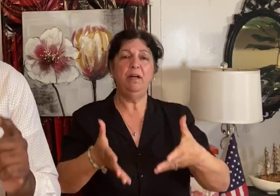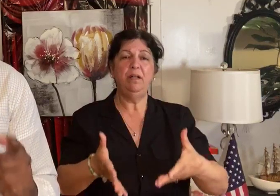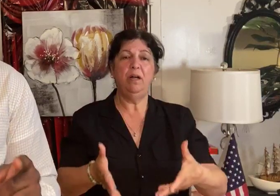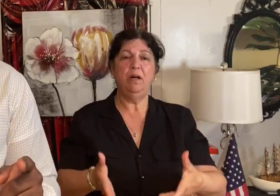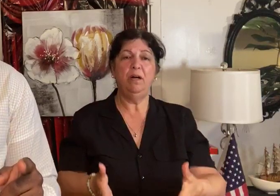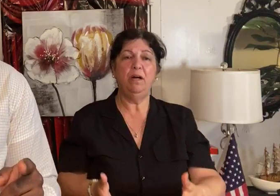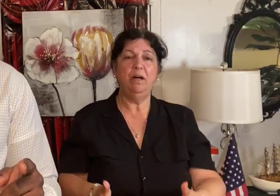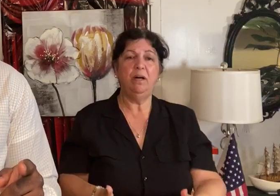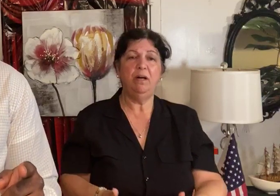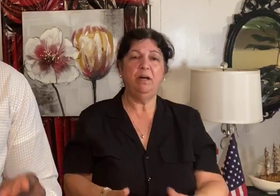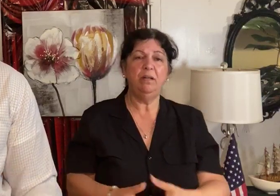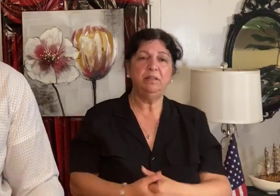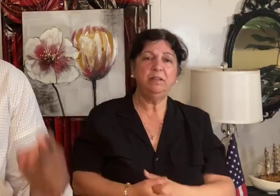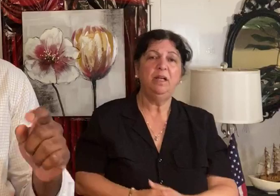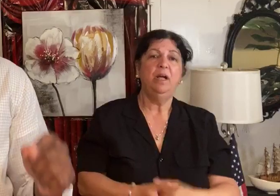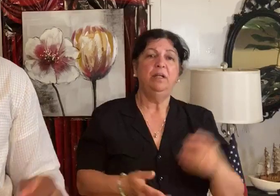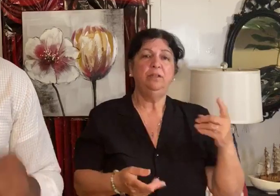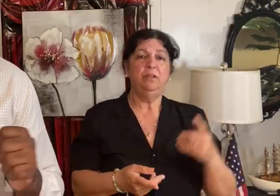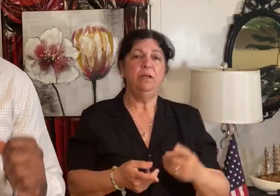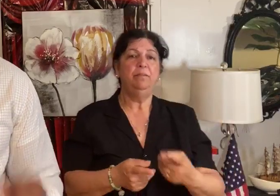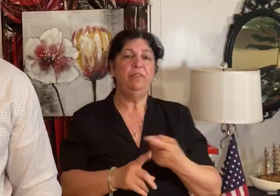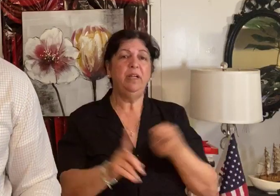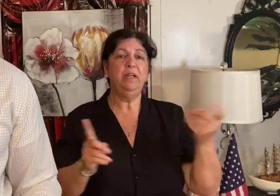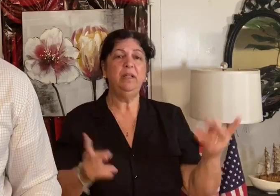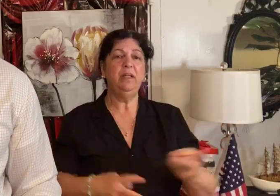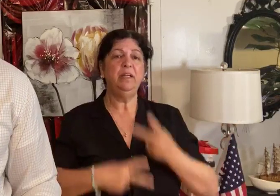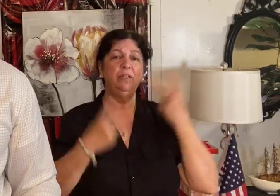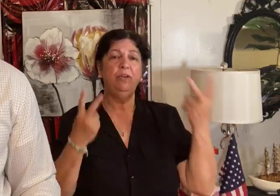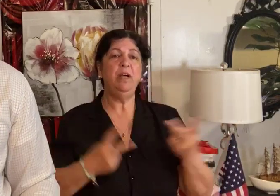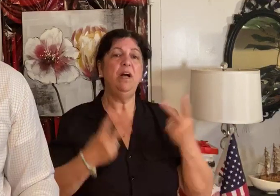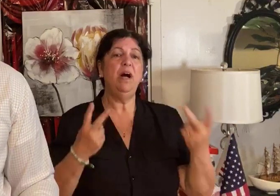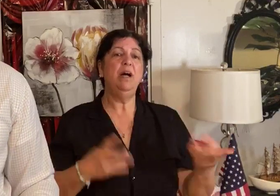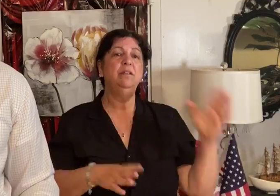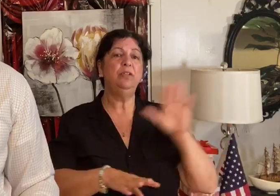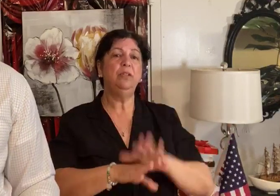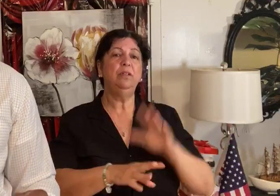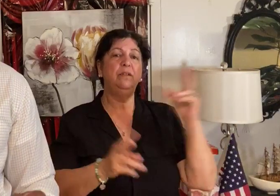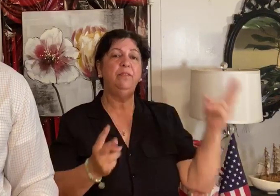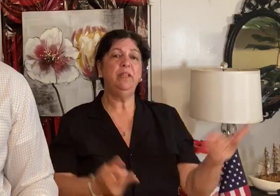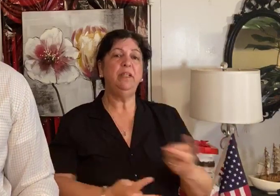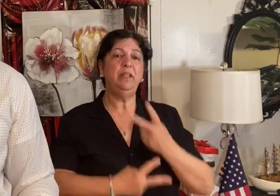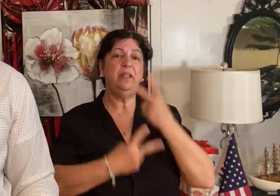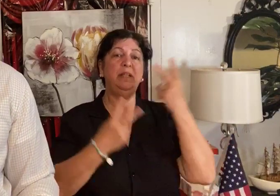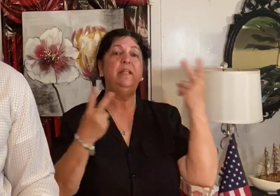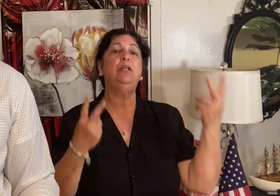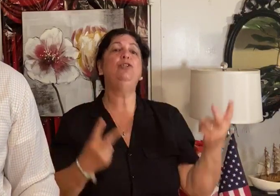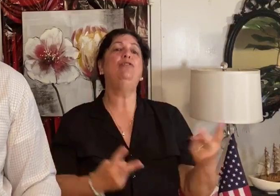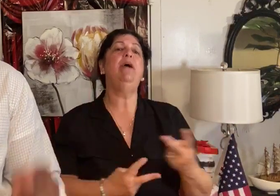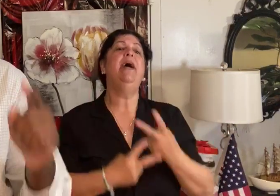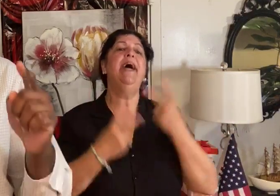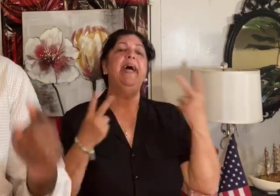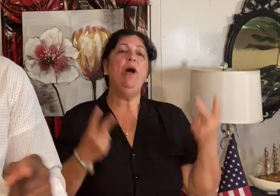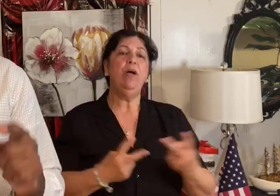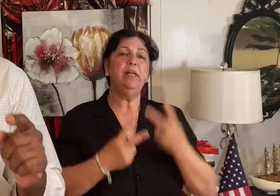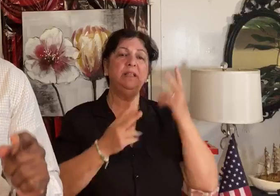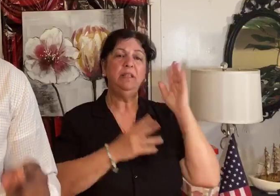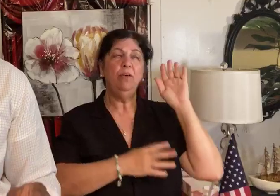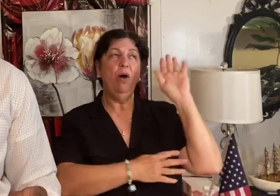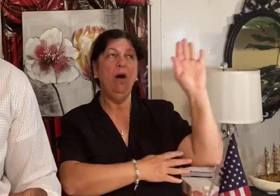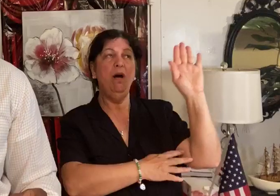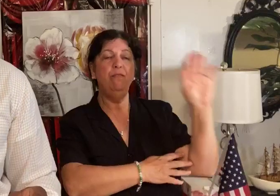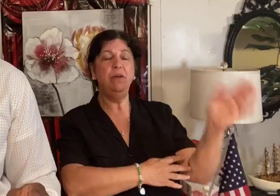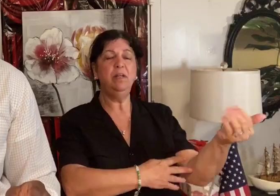suffer loss. From victory unto victory,